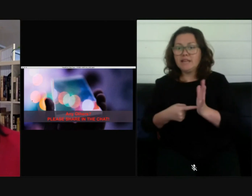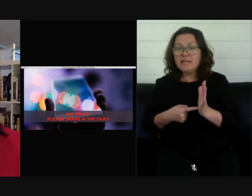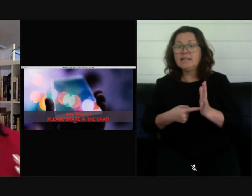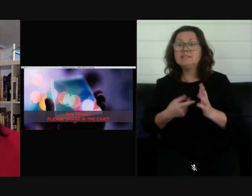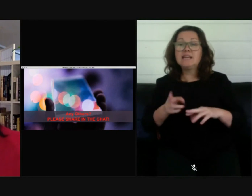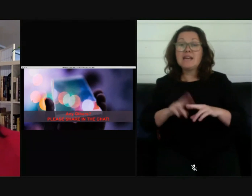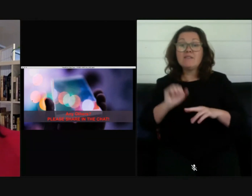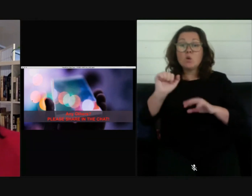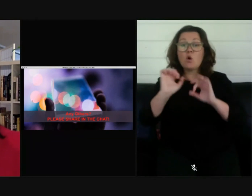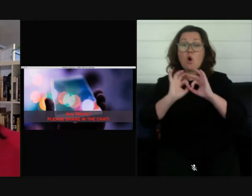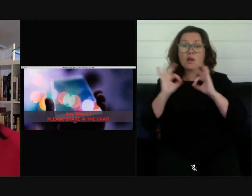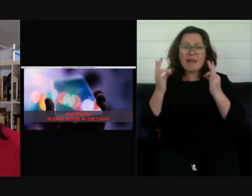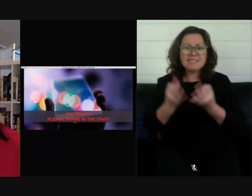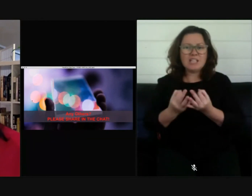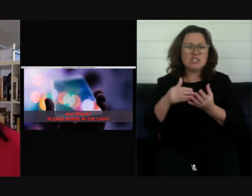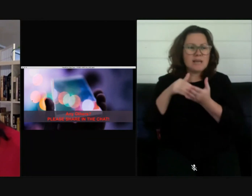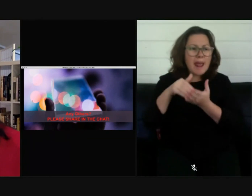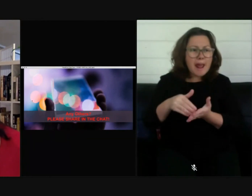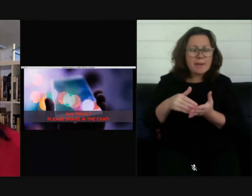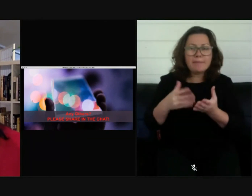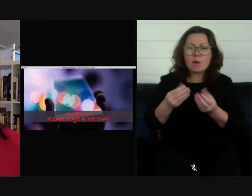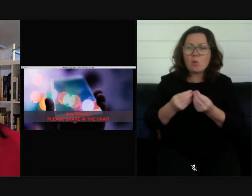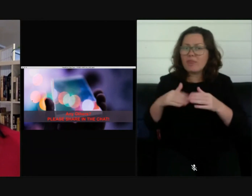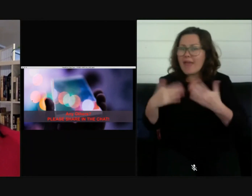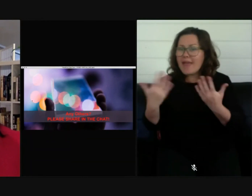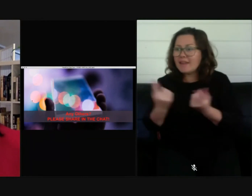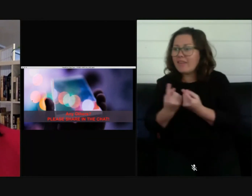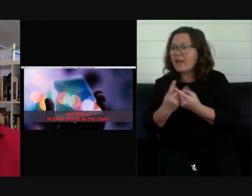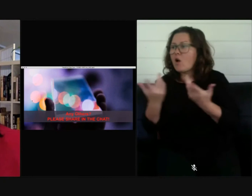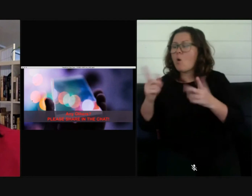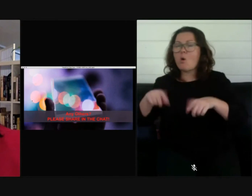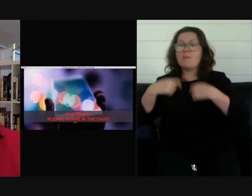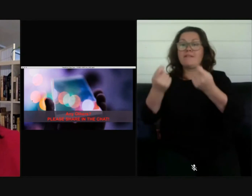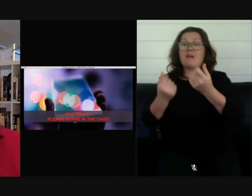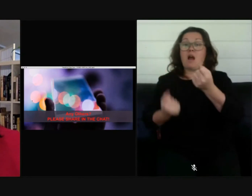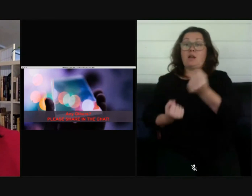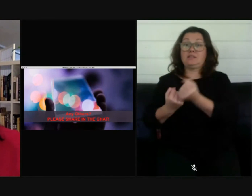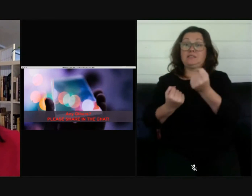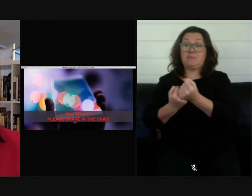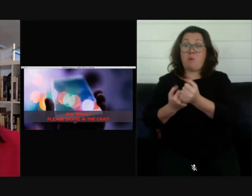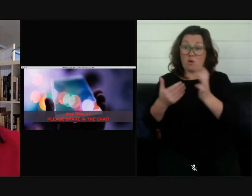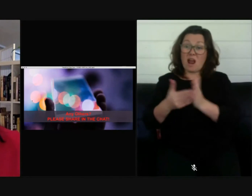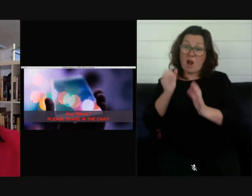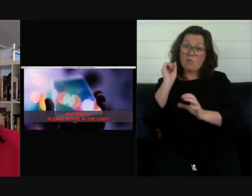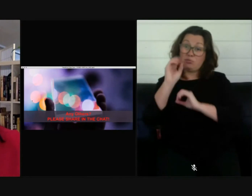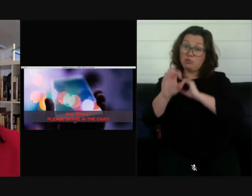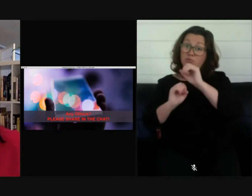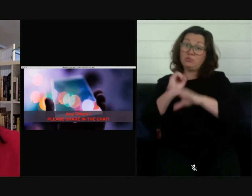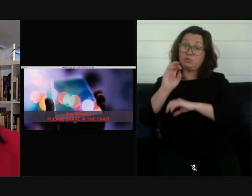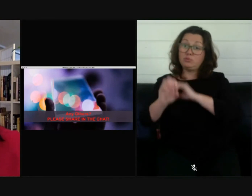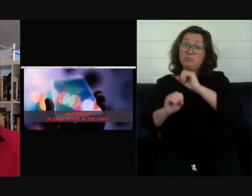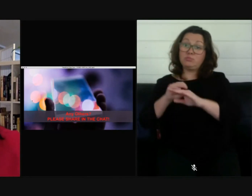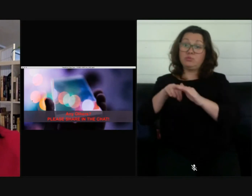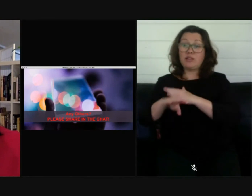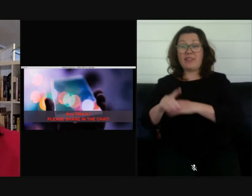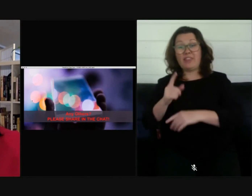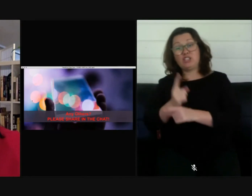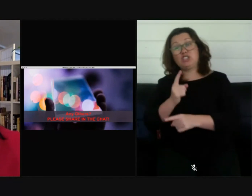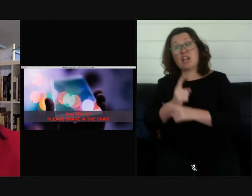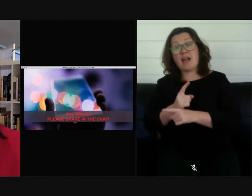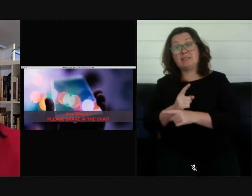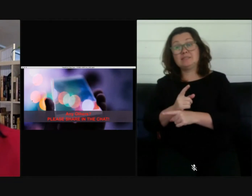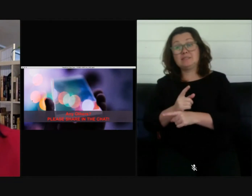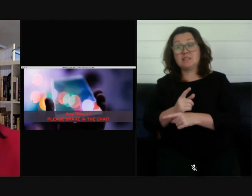or providing support for, now's the time to put it in the chat. Give yourself a shout out in the chat so that other people can see